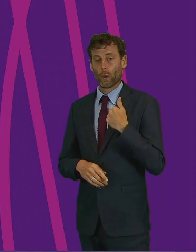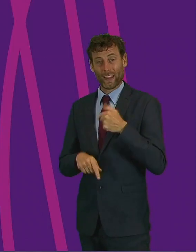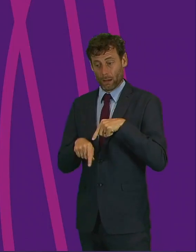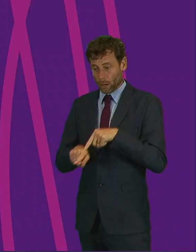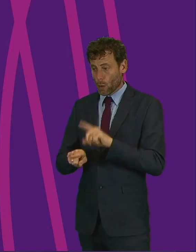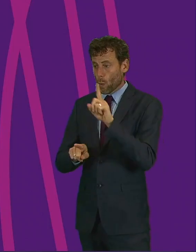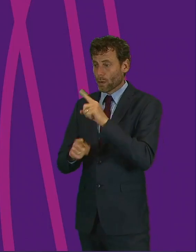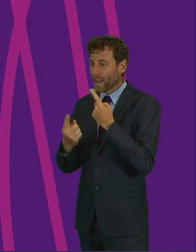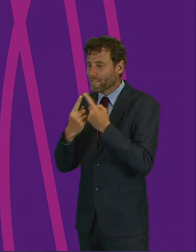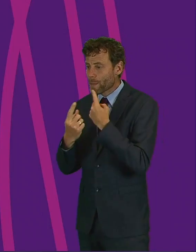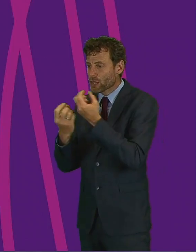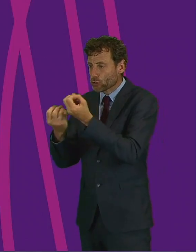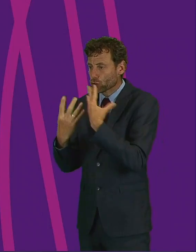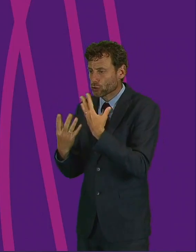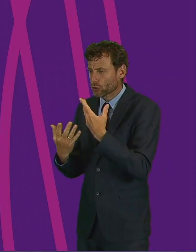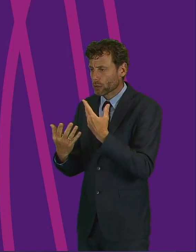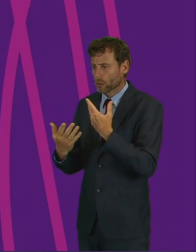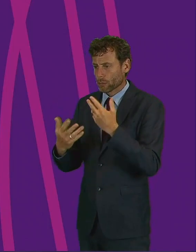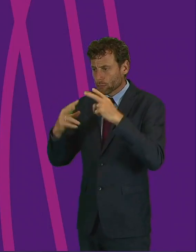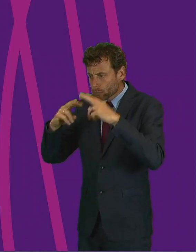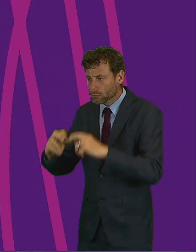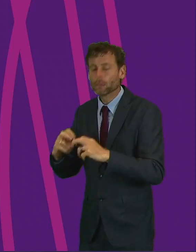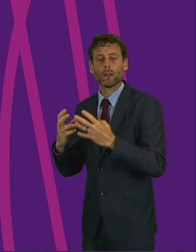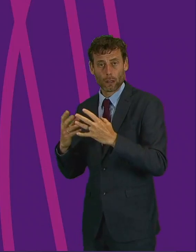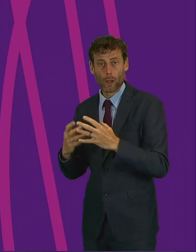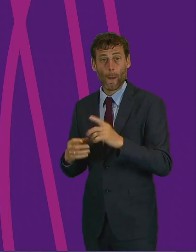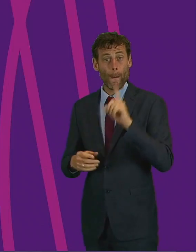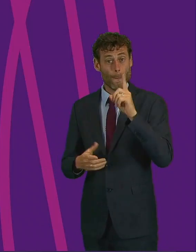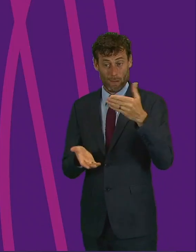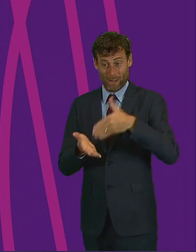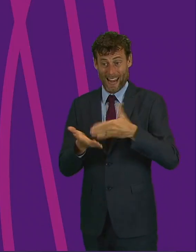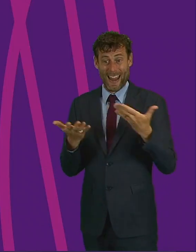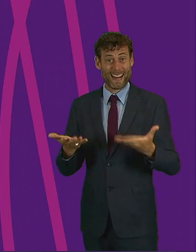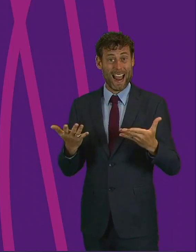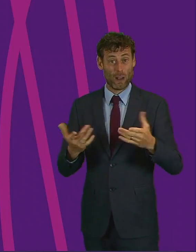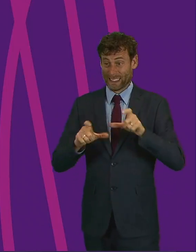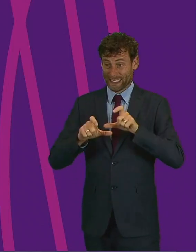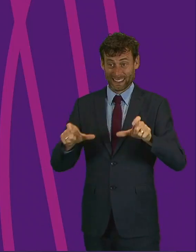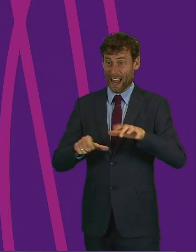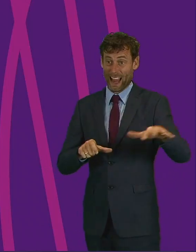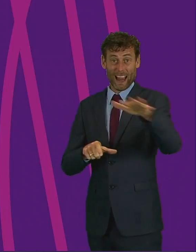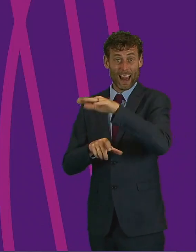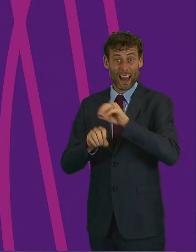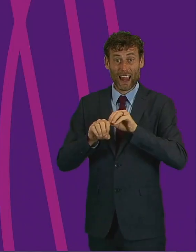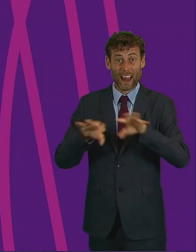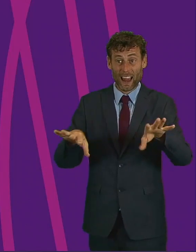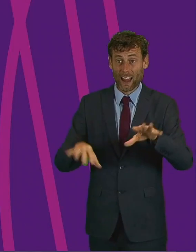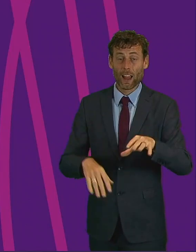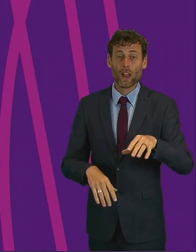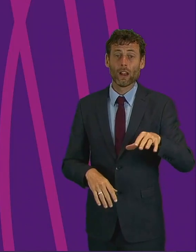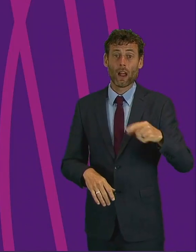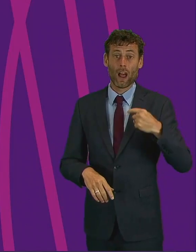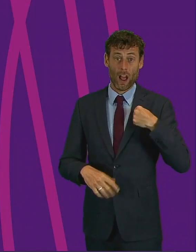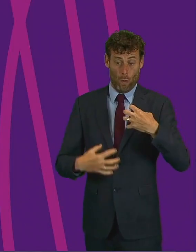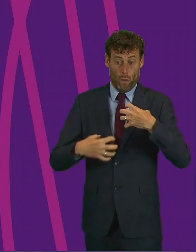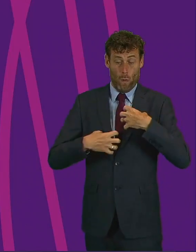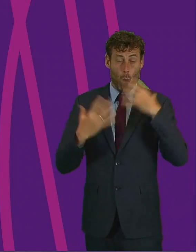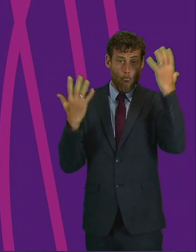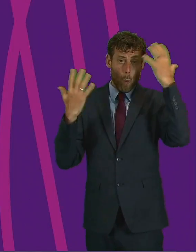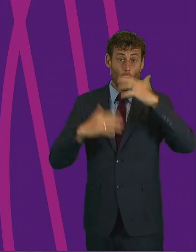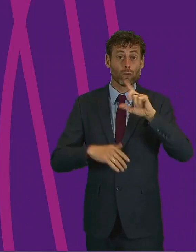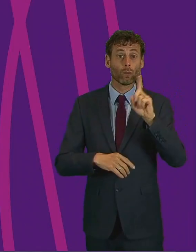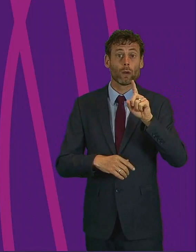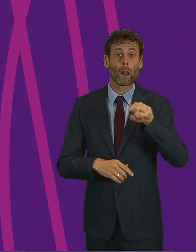that we are not through this pandemic yet. And you know, one of the things that worries me most is a sense of people thinking we're at the end of this and it's all over.